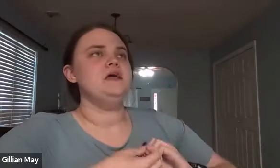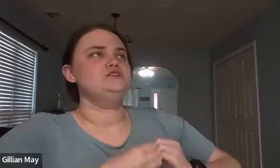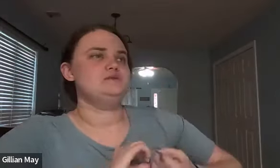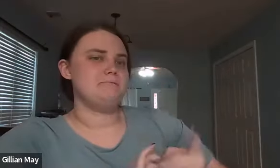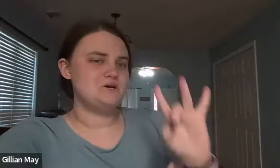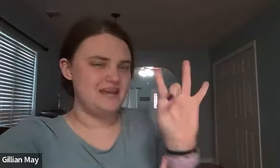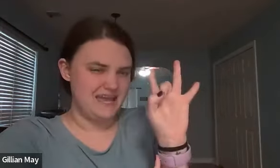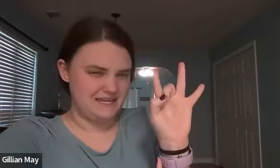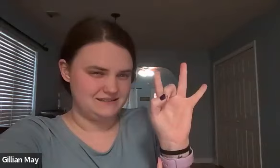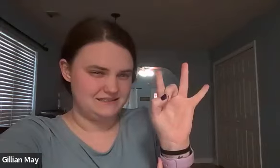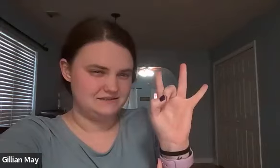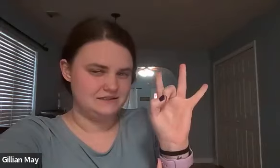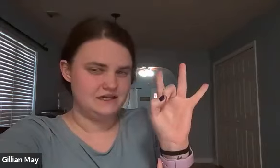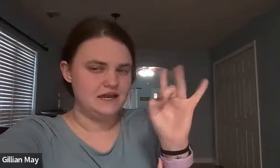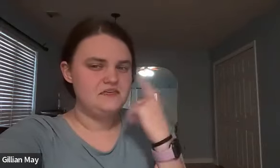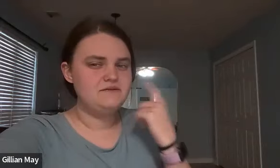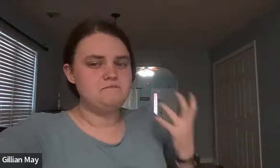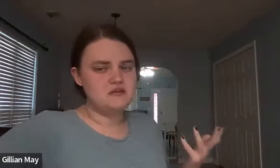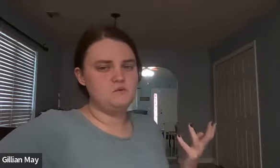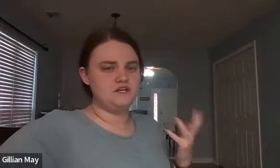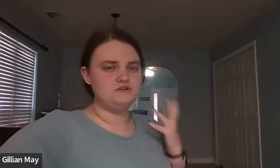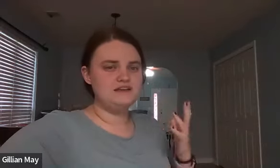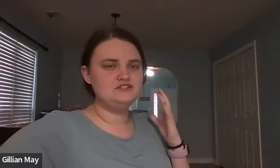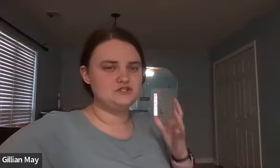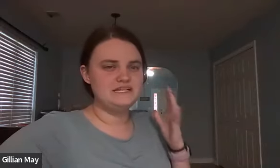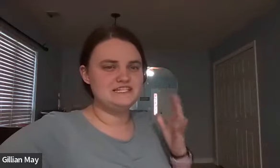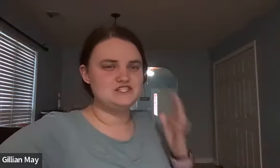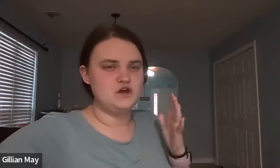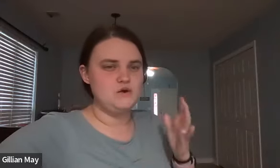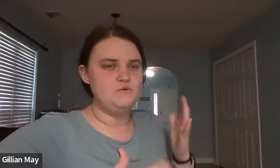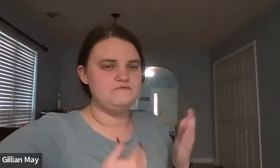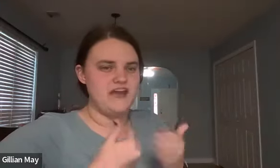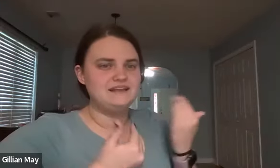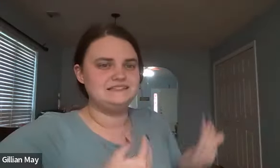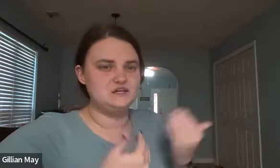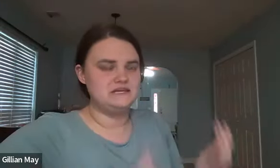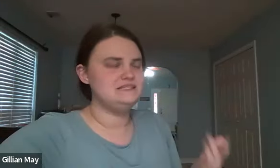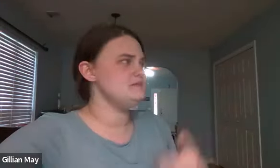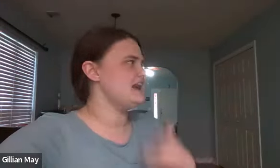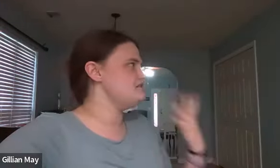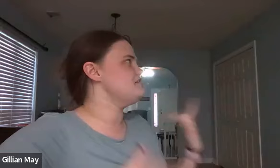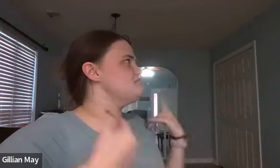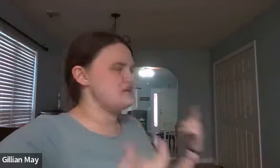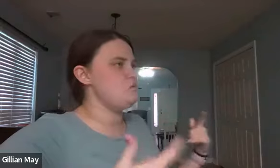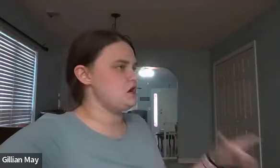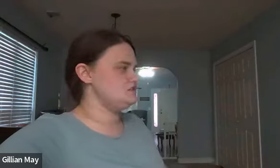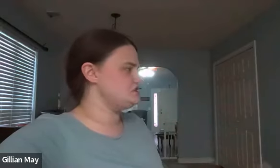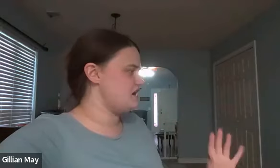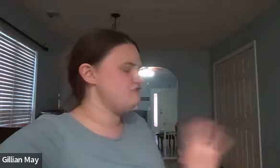So, number 8. I got to think of a big one. You guys are doing it so fast and so easy. I'm like, I have to think of big words, which is kind of